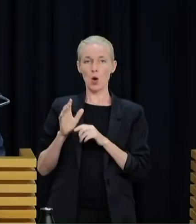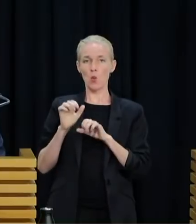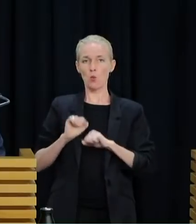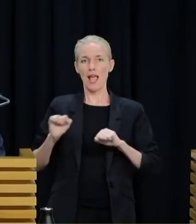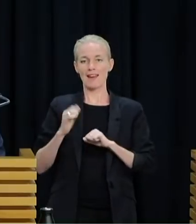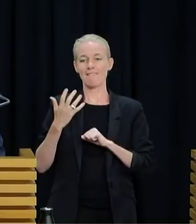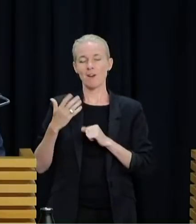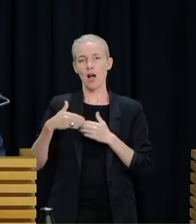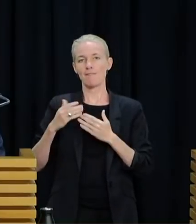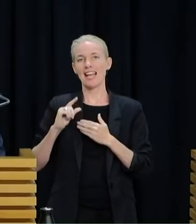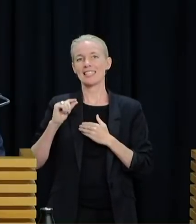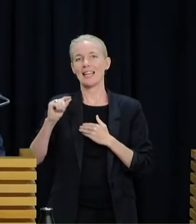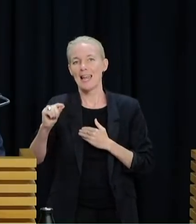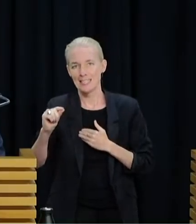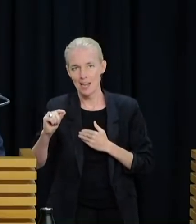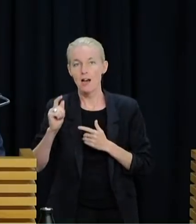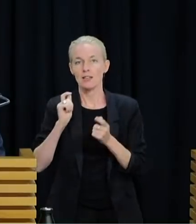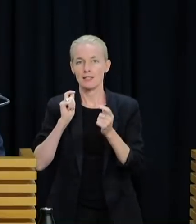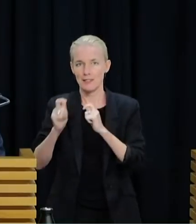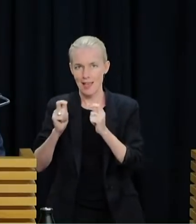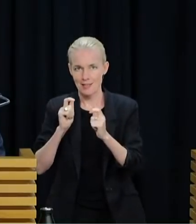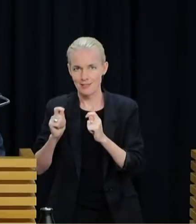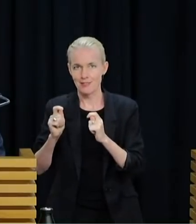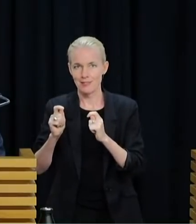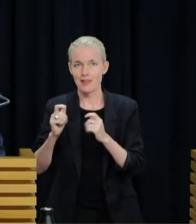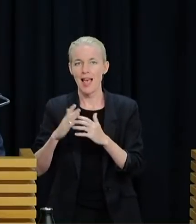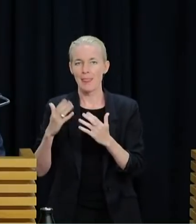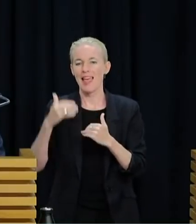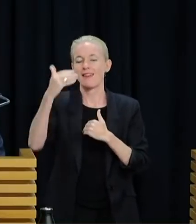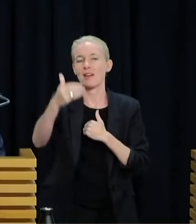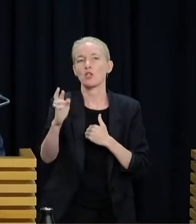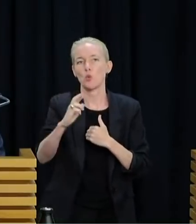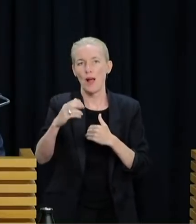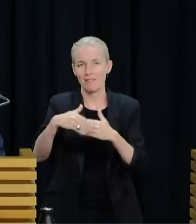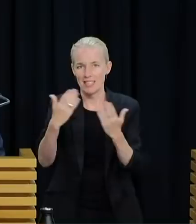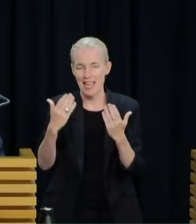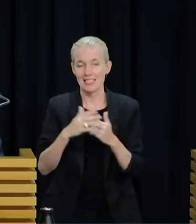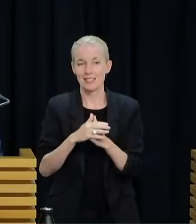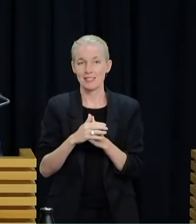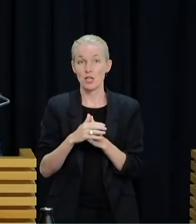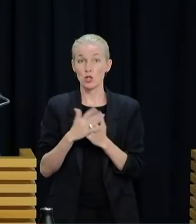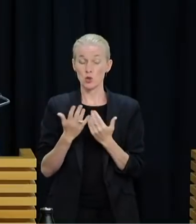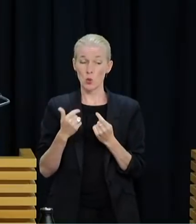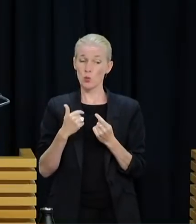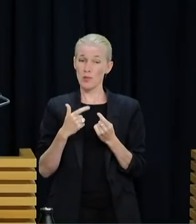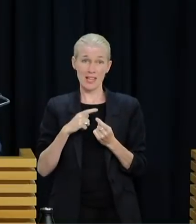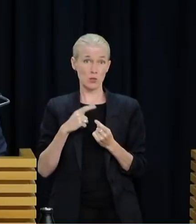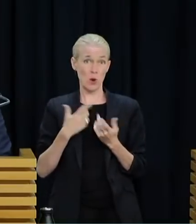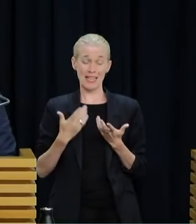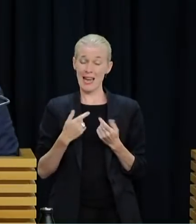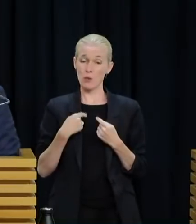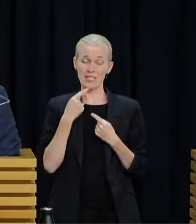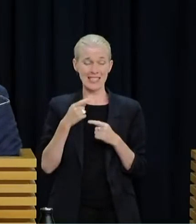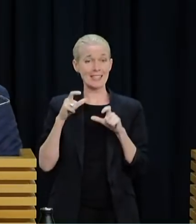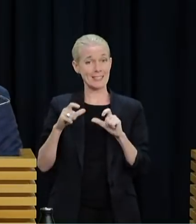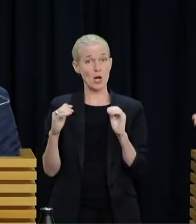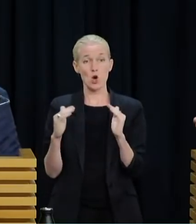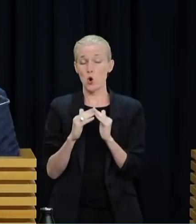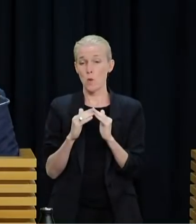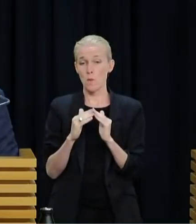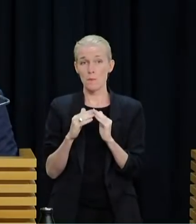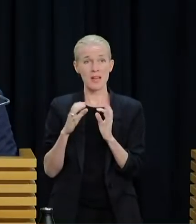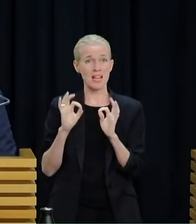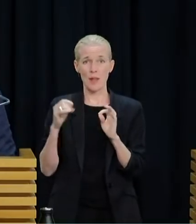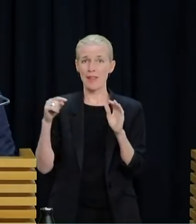approach of isolating them for the full 14 days. So even if that first test may have been a little premature, they will still be isolated and